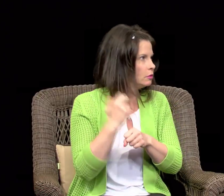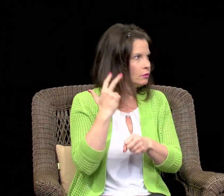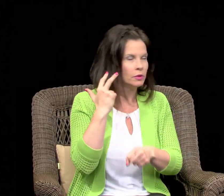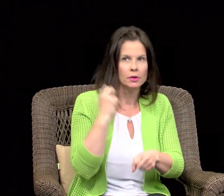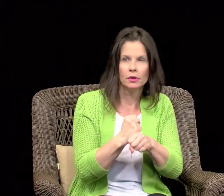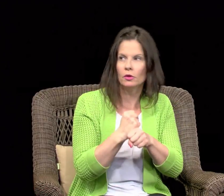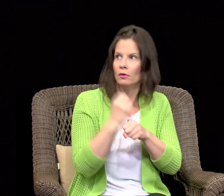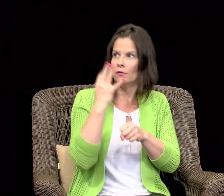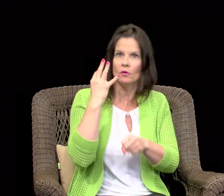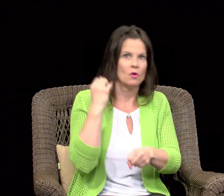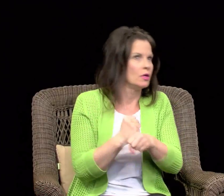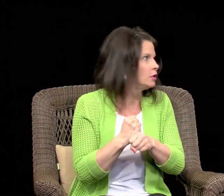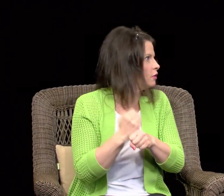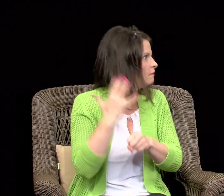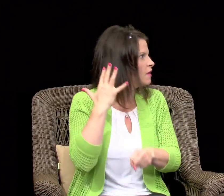believed it. And could you imagine for